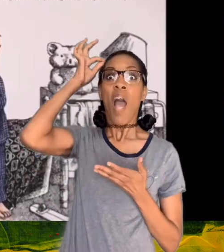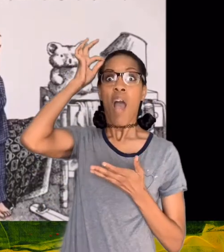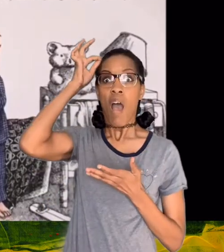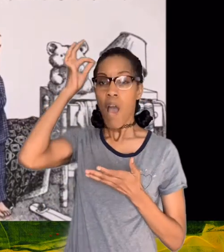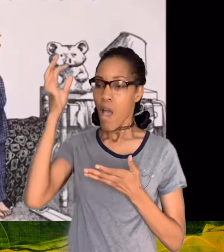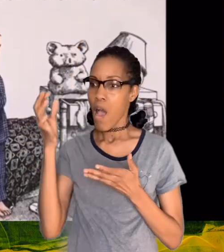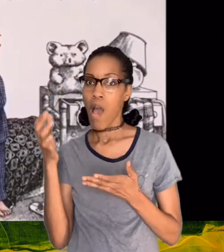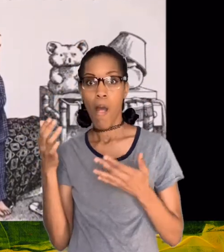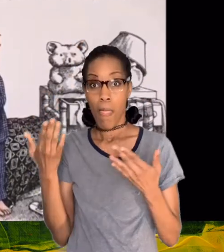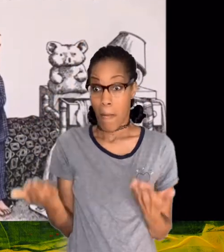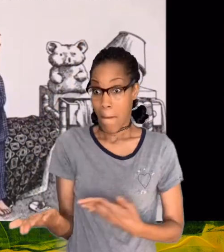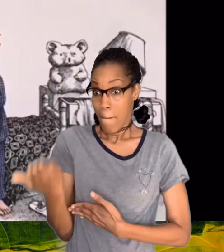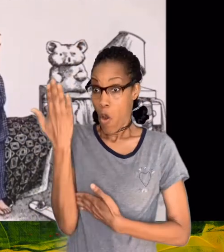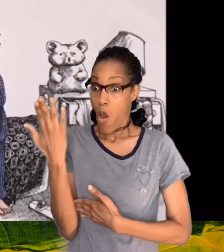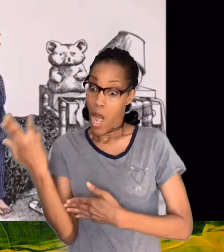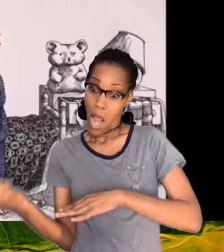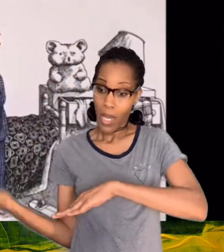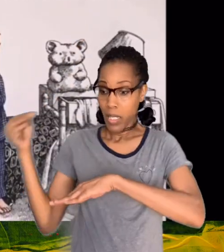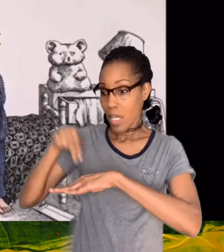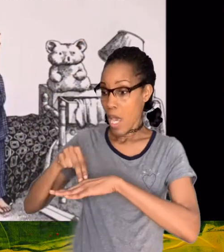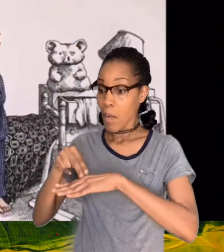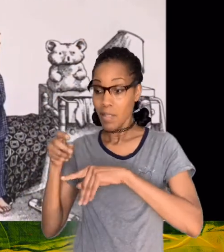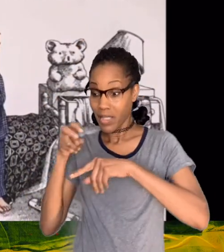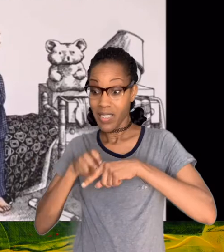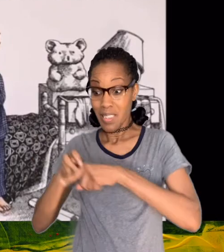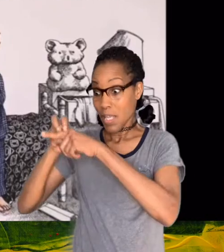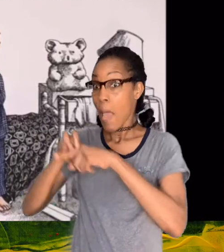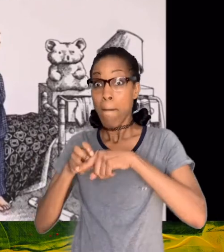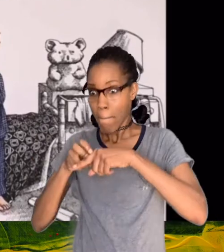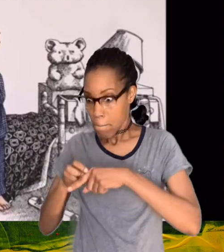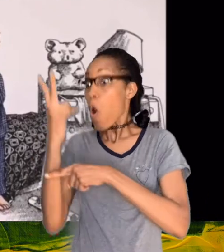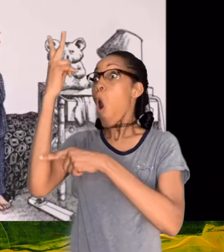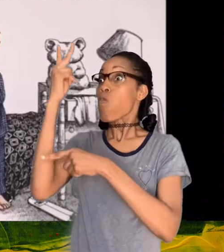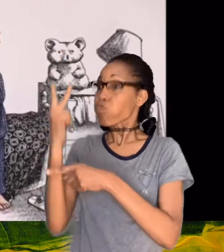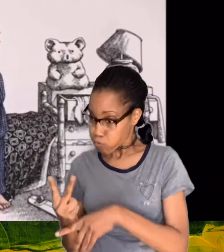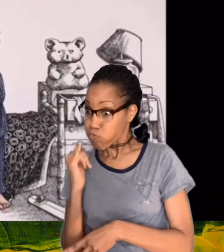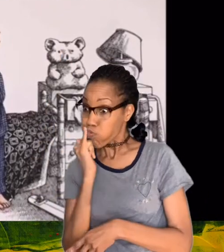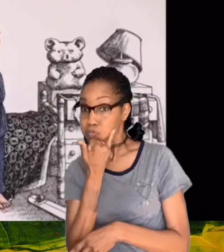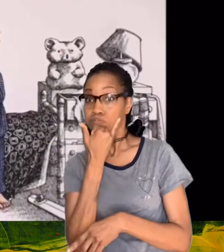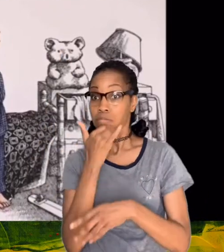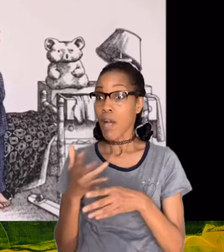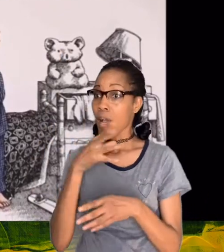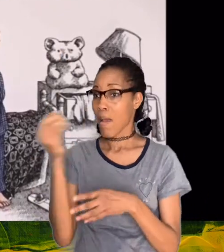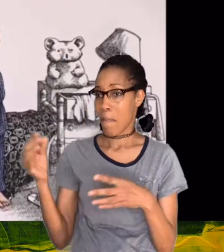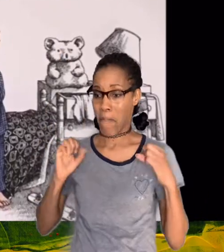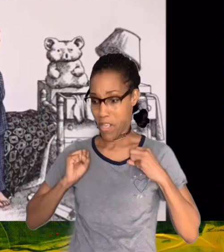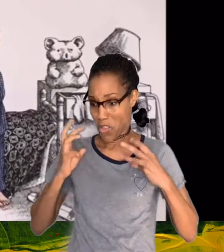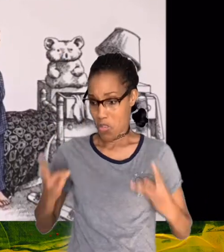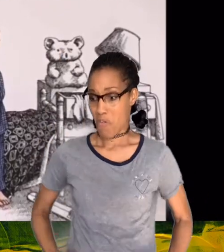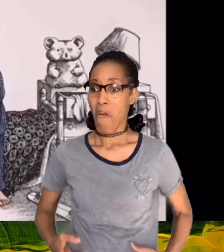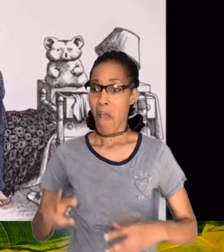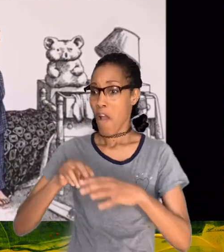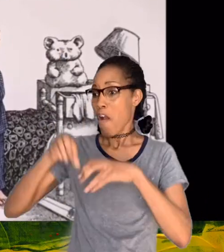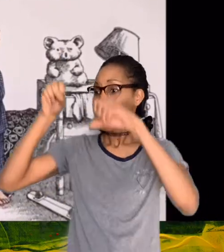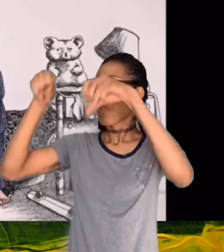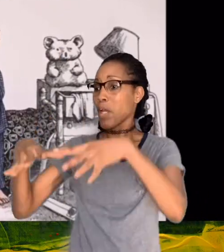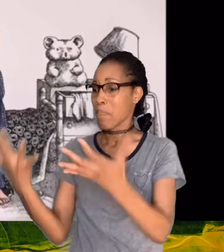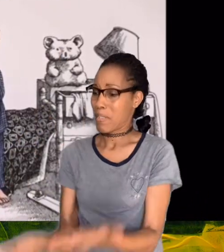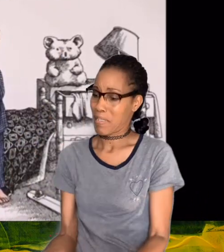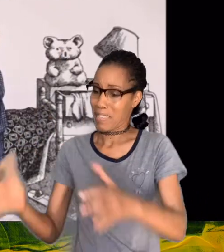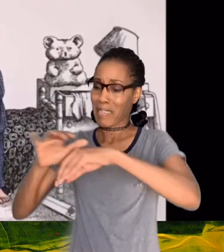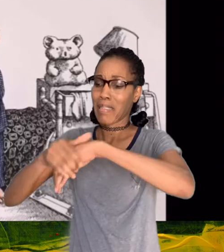tripped on the skateboard, and by mistake, I dropped my sweater in the sink while the water was running, and I could